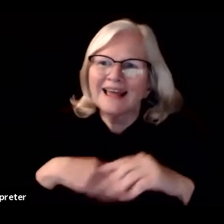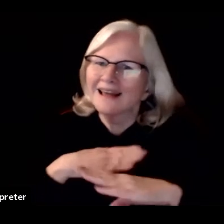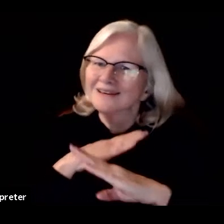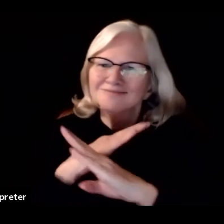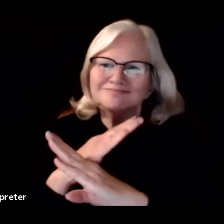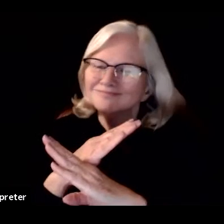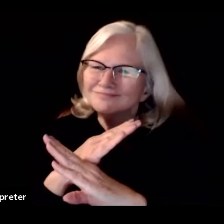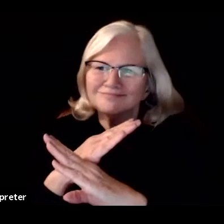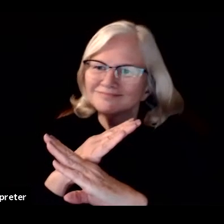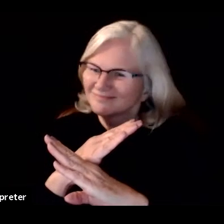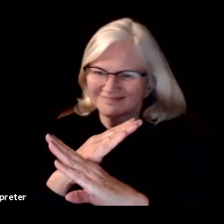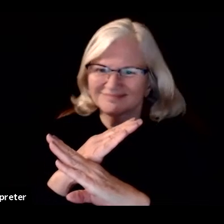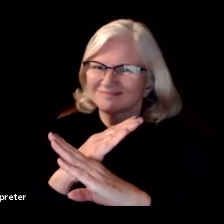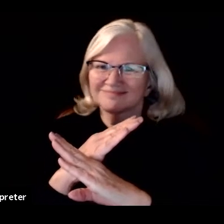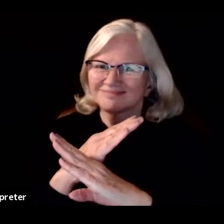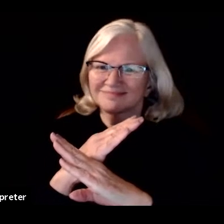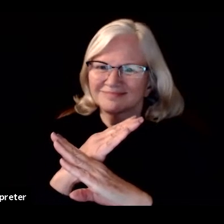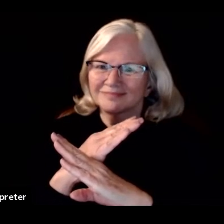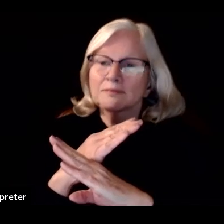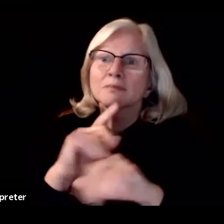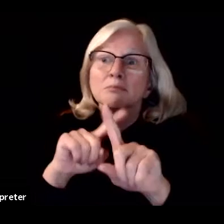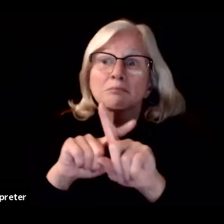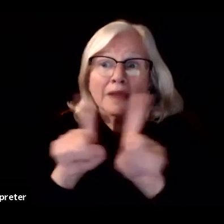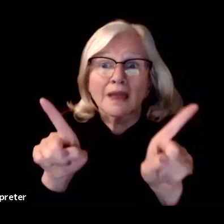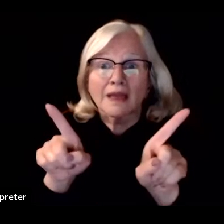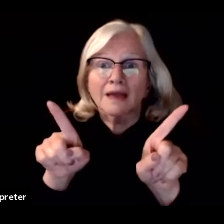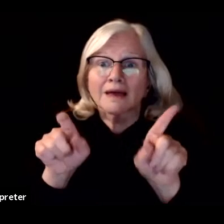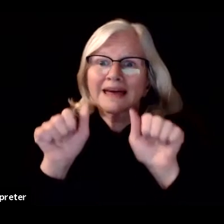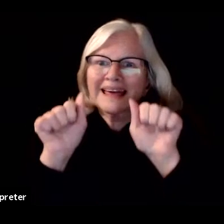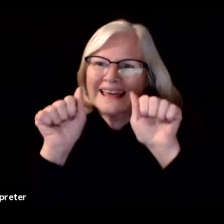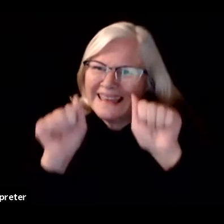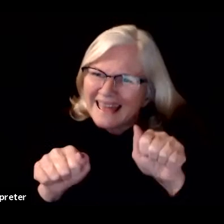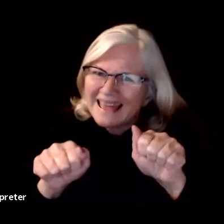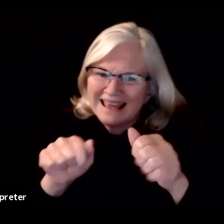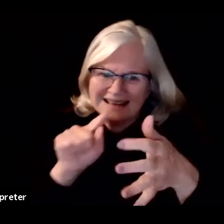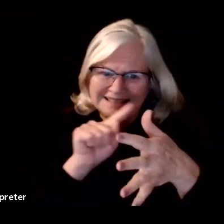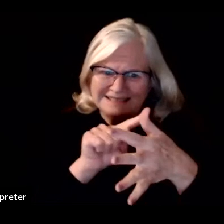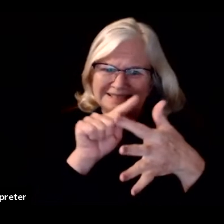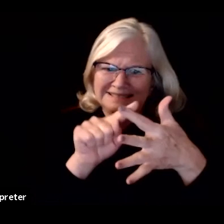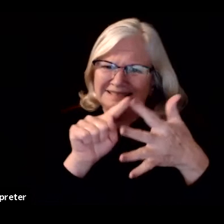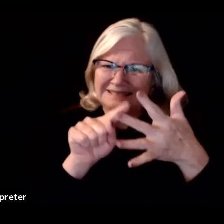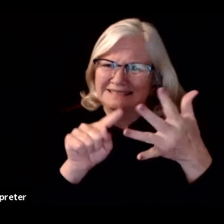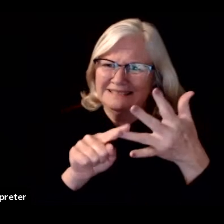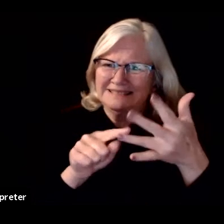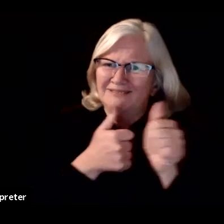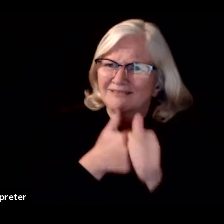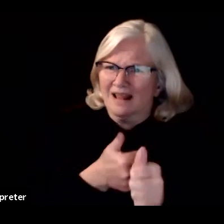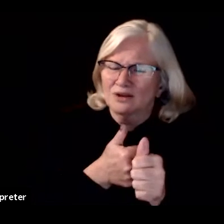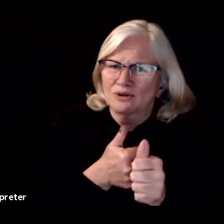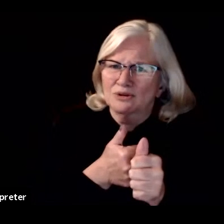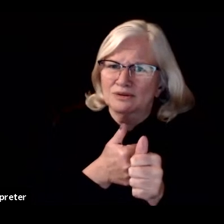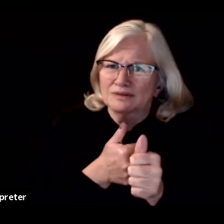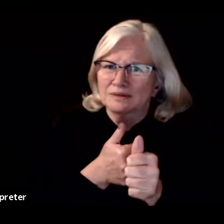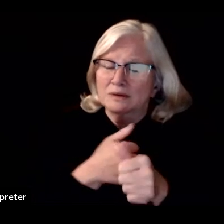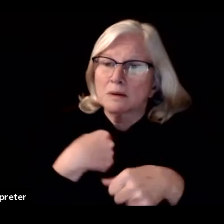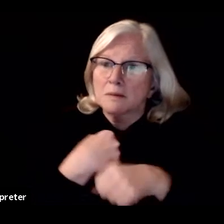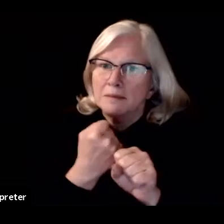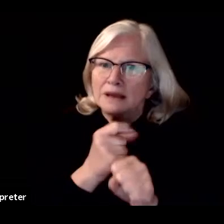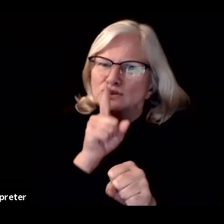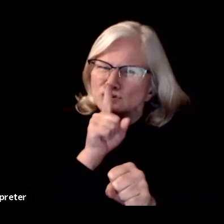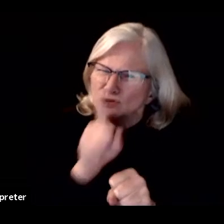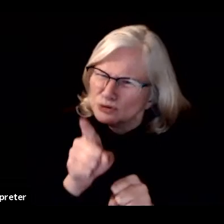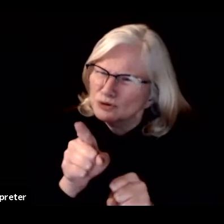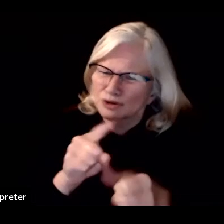can help and minimize the risk. And we can balance out the risks that we're willing to take in our lives.